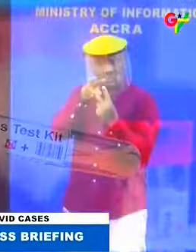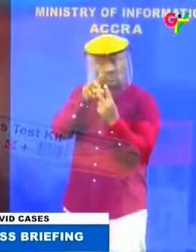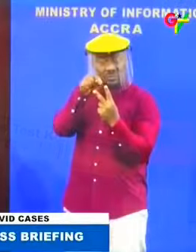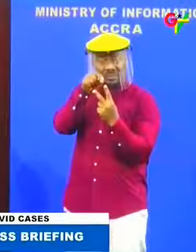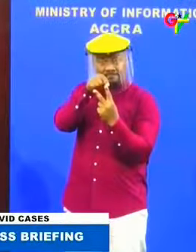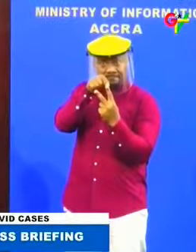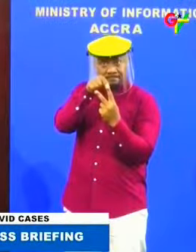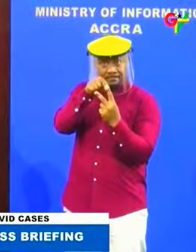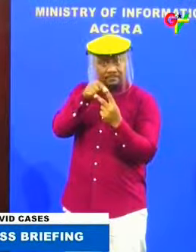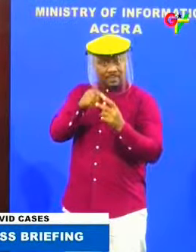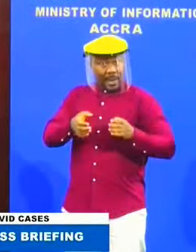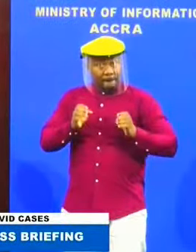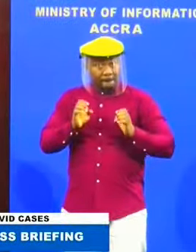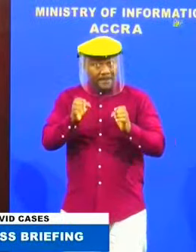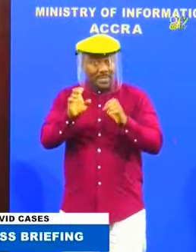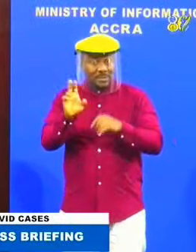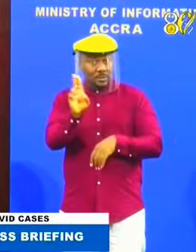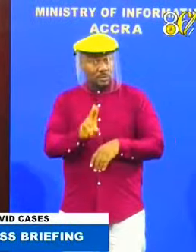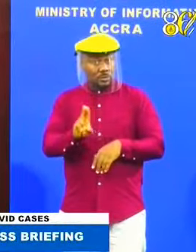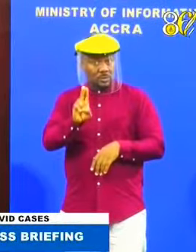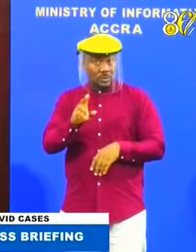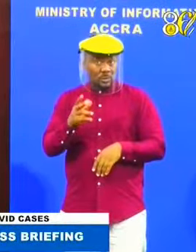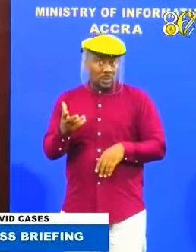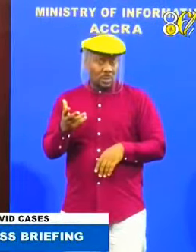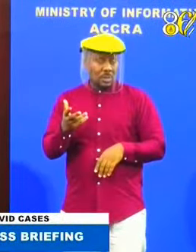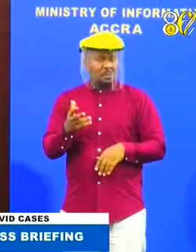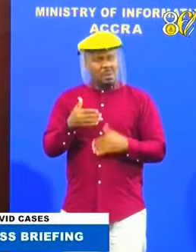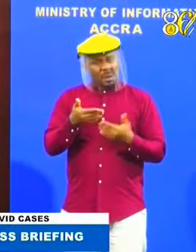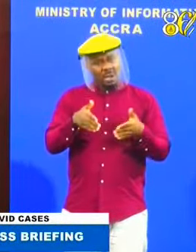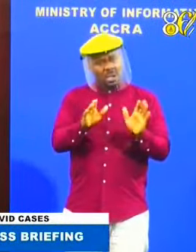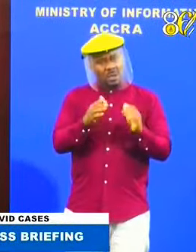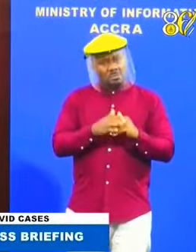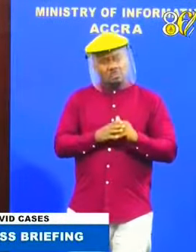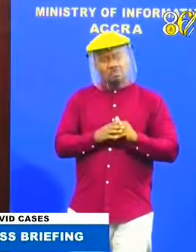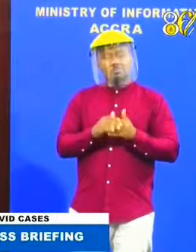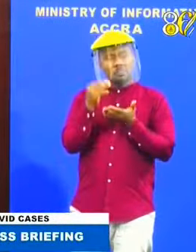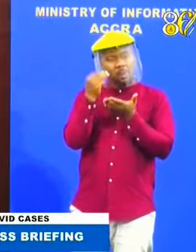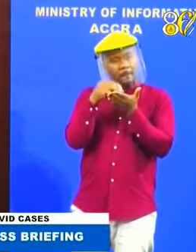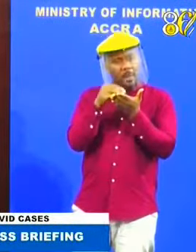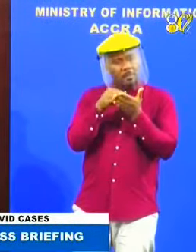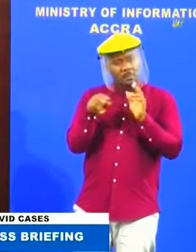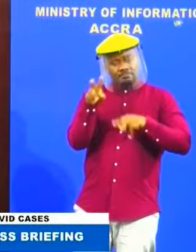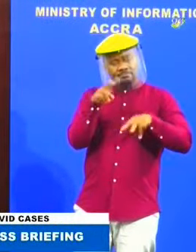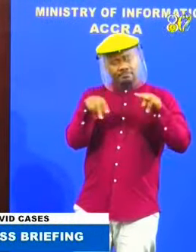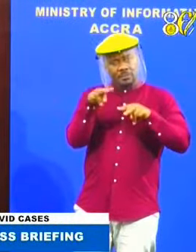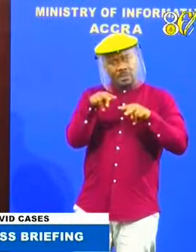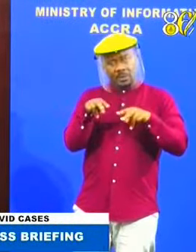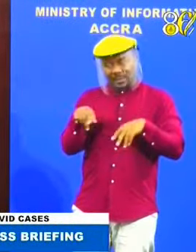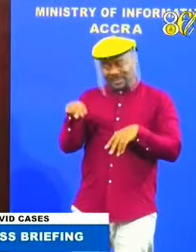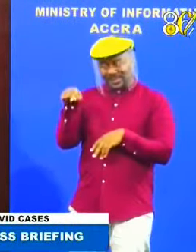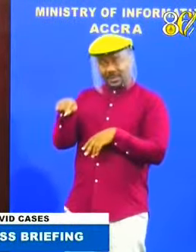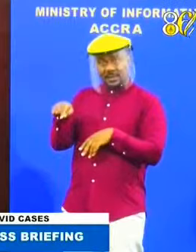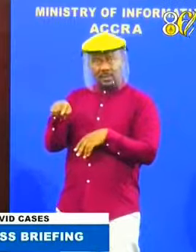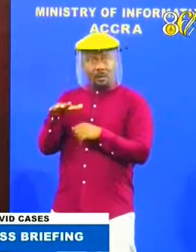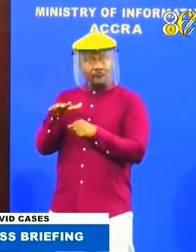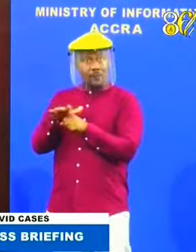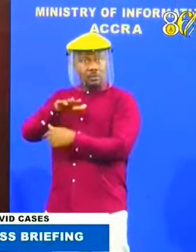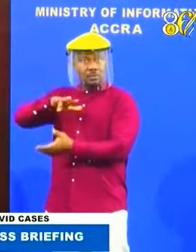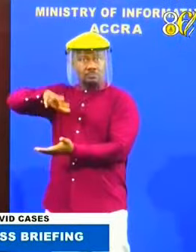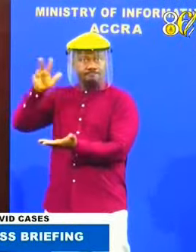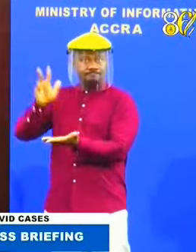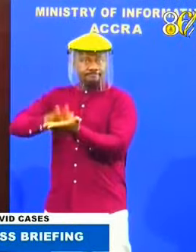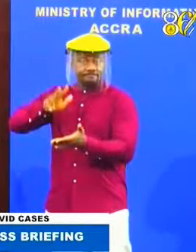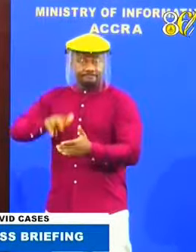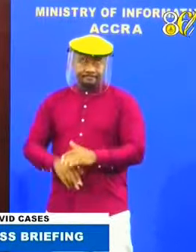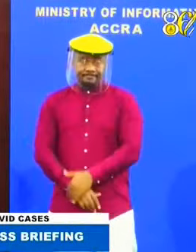is when we just give you a year. Then we continue to monitor, and then we see how it performs. This device has full authorization.